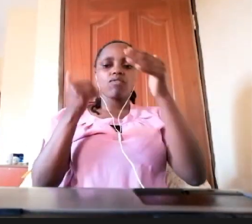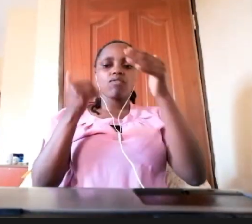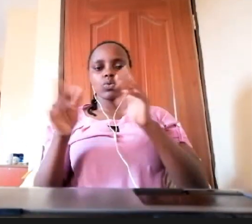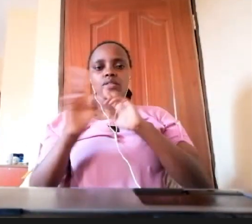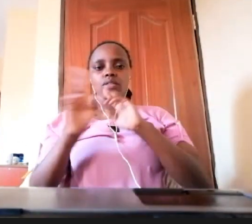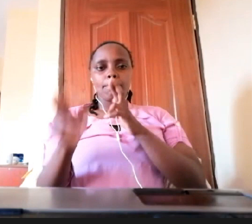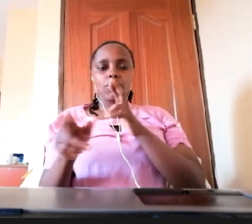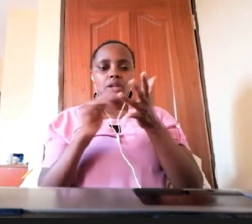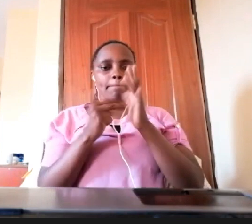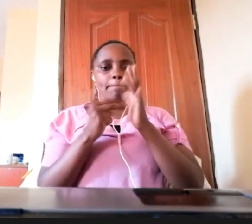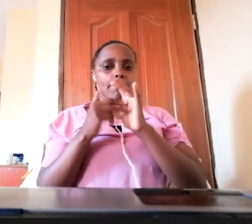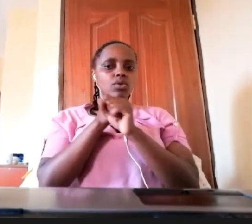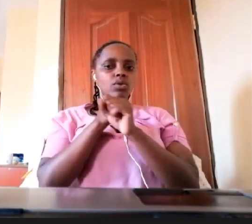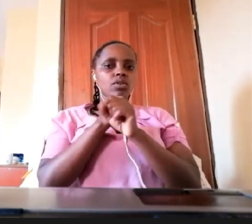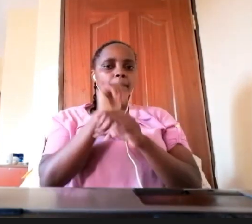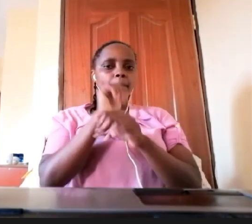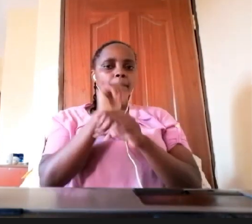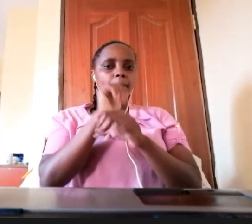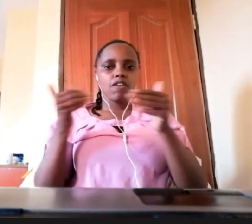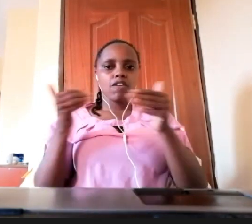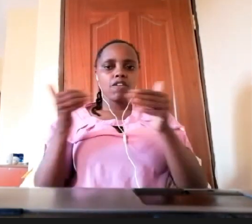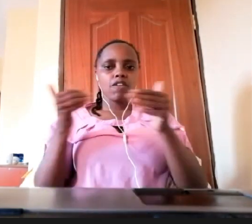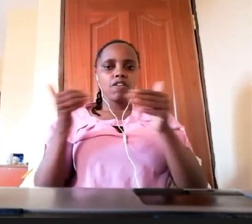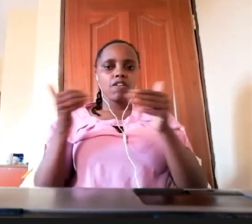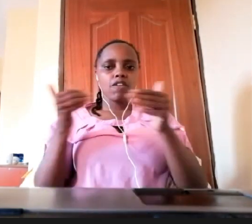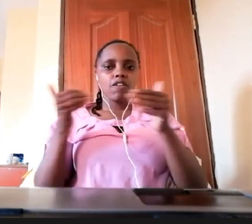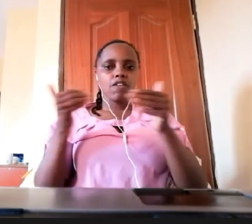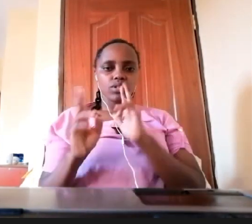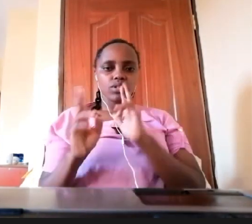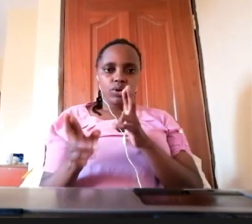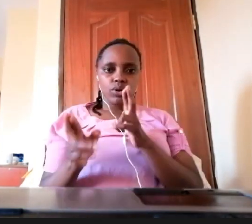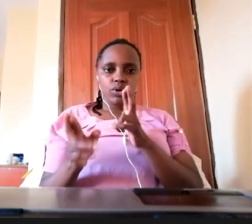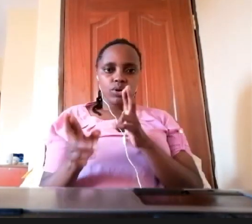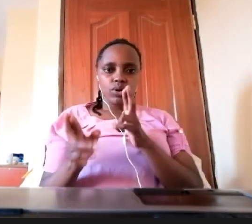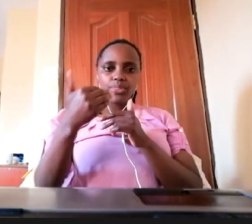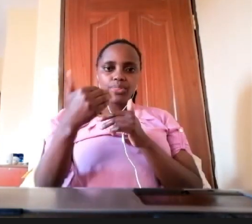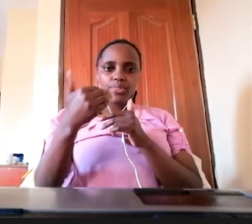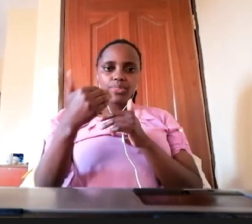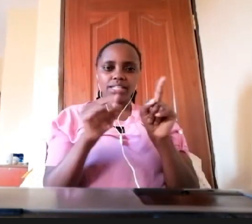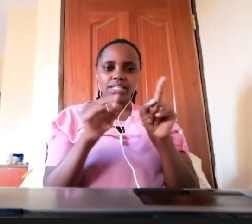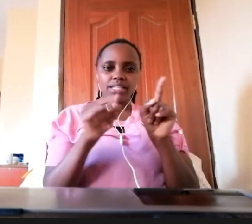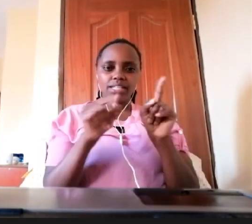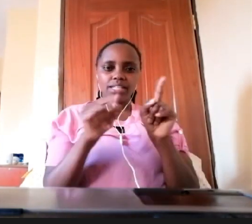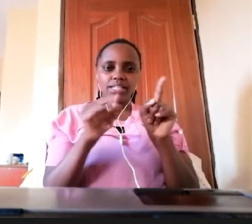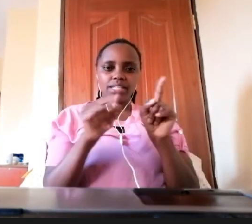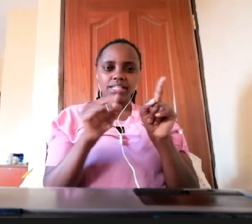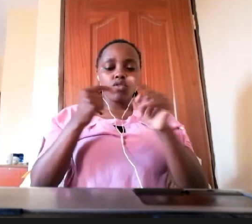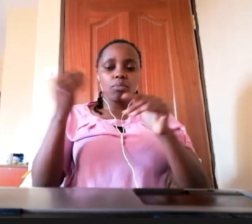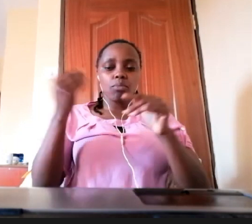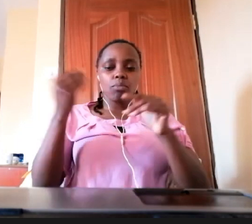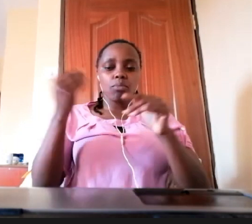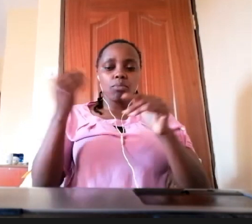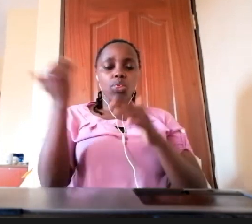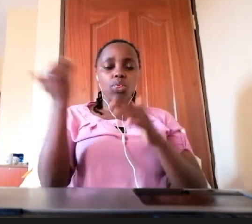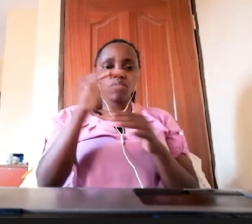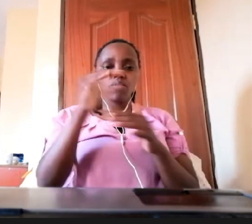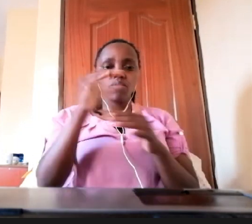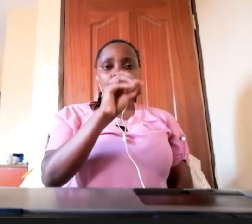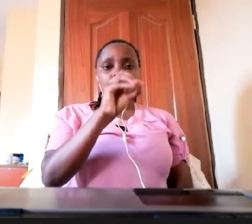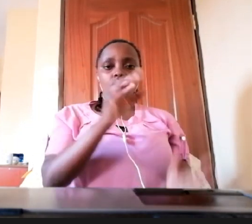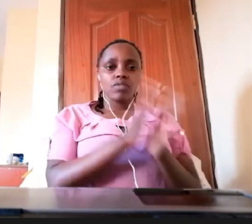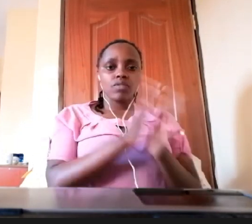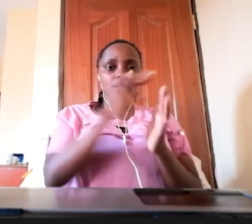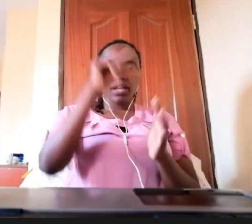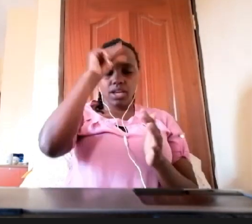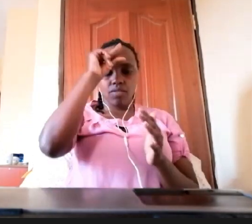they are not doing their periodic reports as required. It's still clear from all our presentations that CSOs and governments